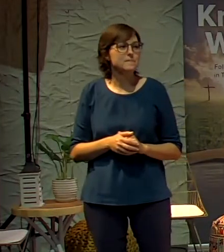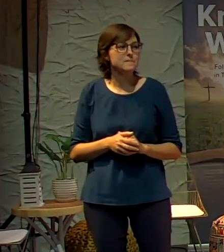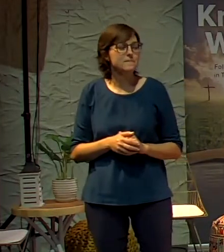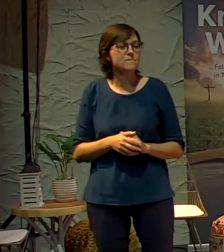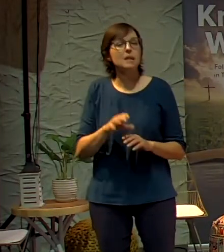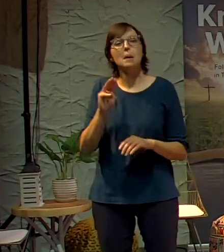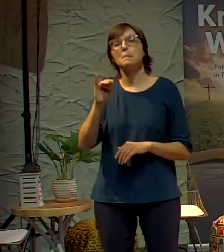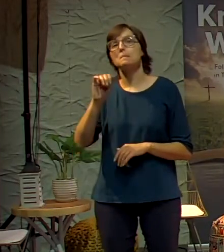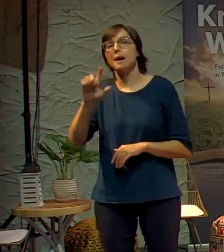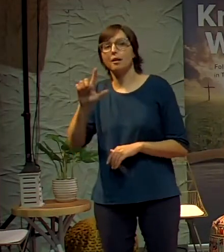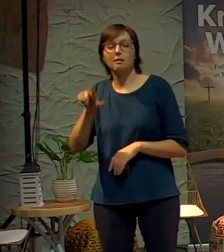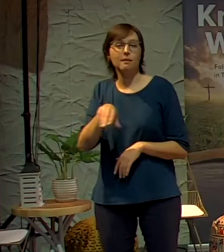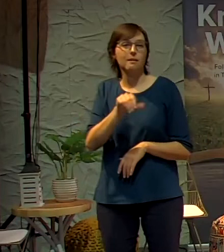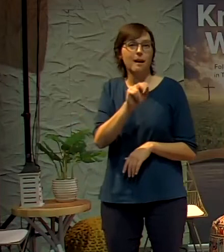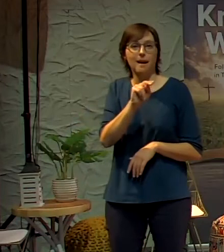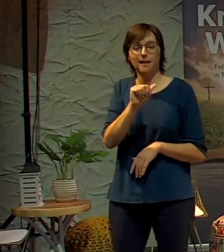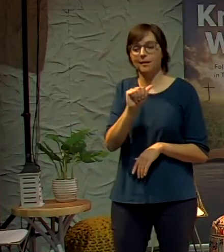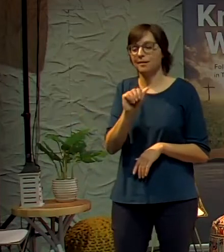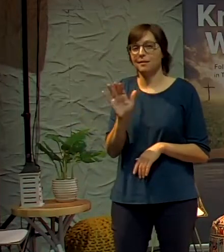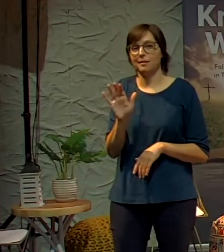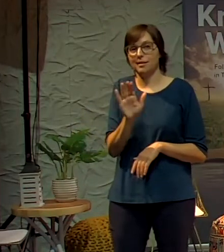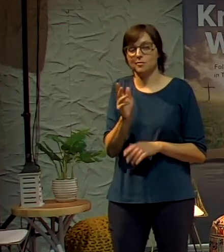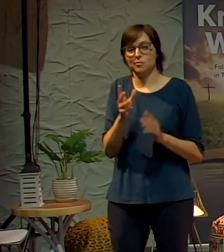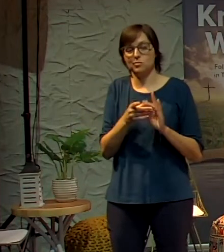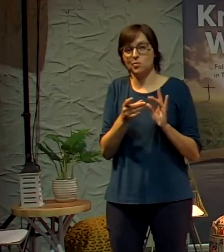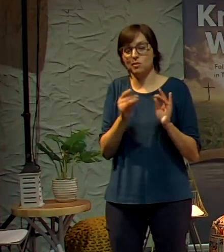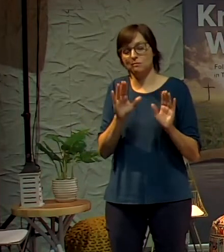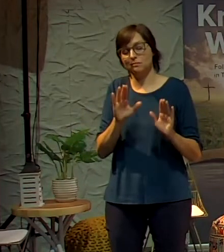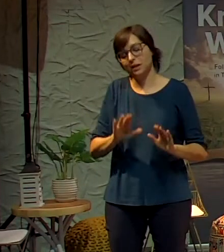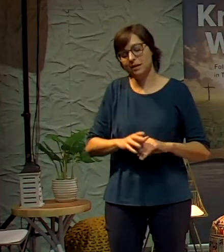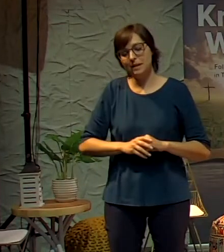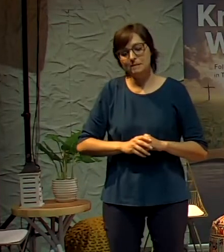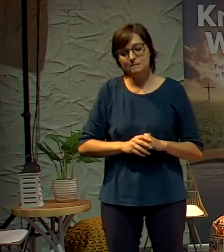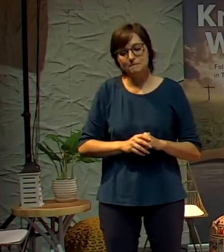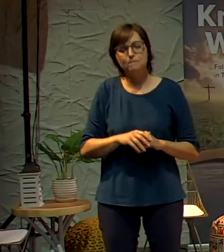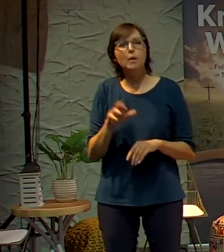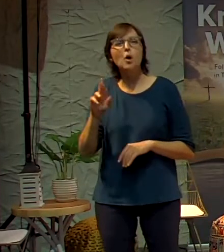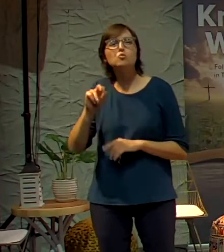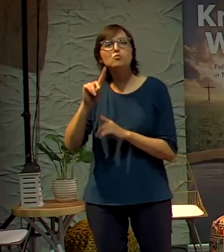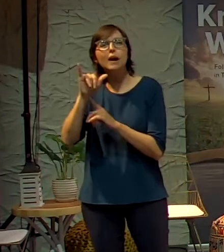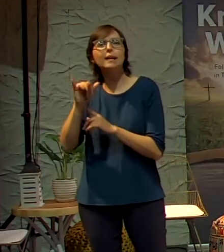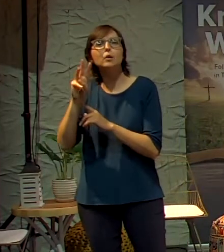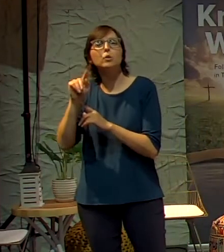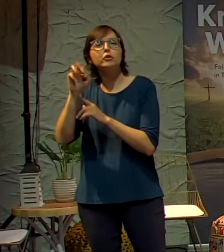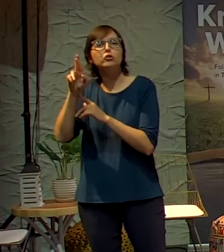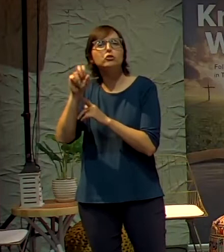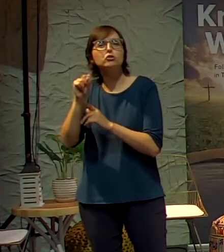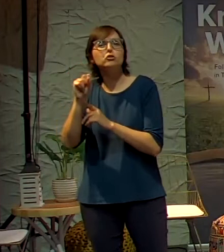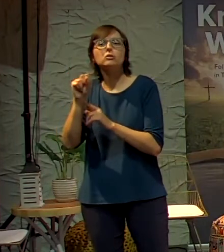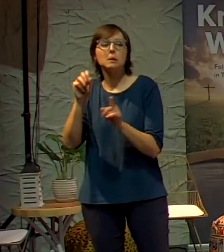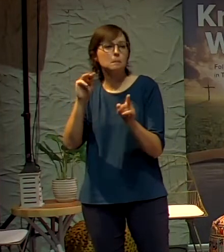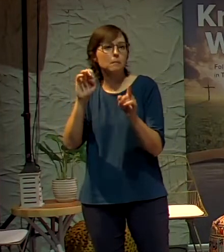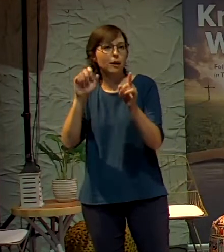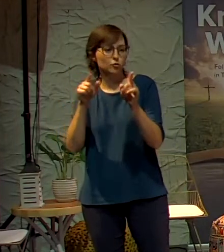And Michael and Anna, the story is just amazing because it started with Randy Winters playing soccer with Michael. He's right